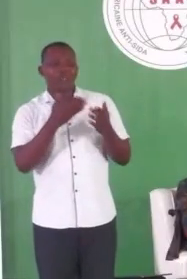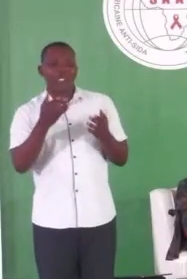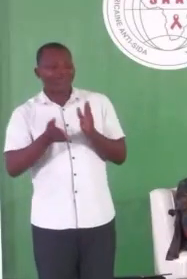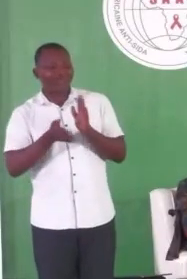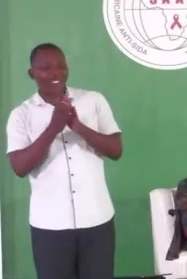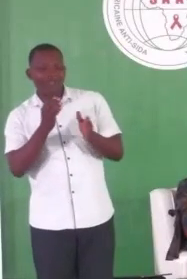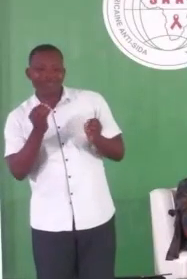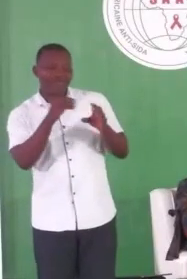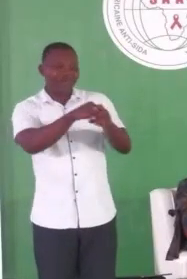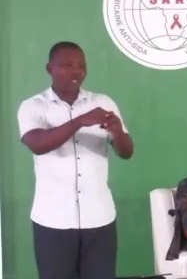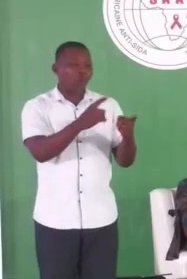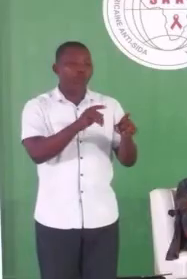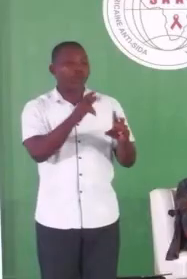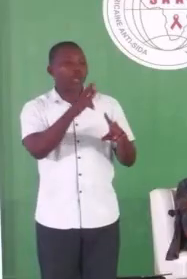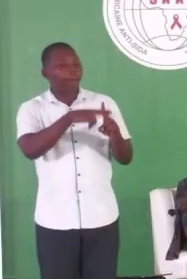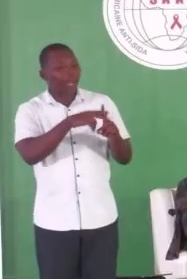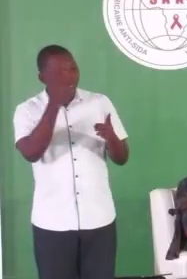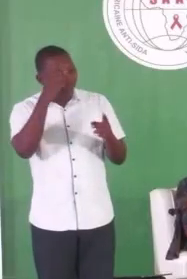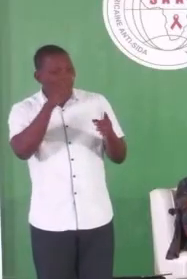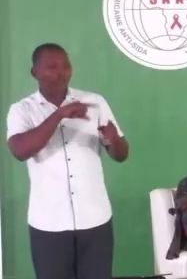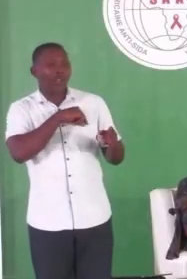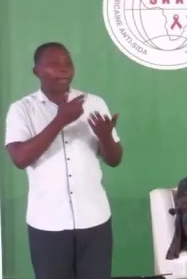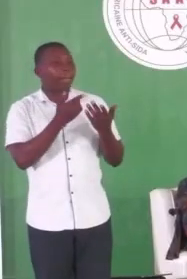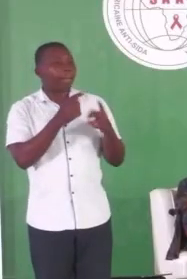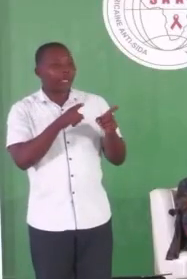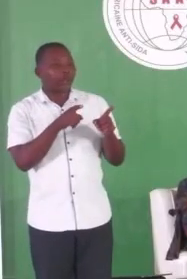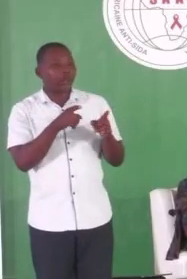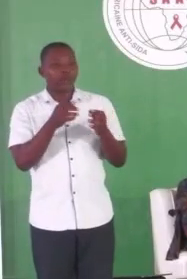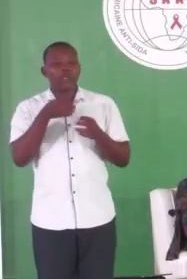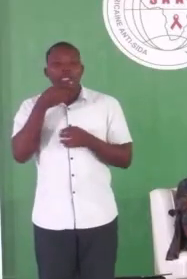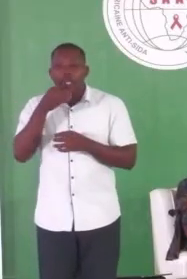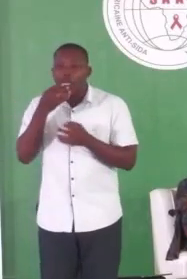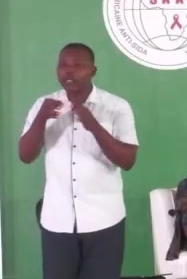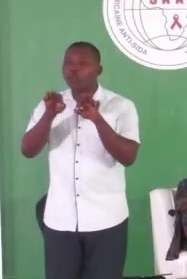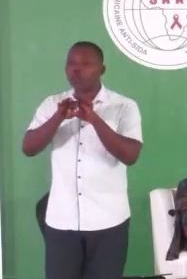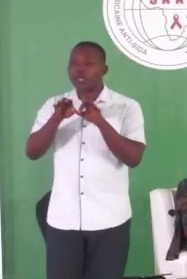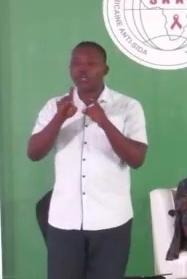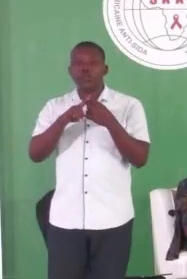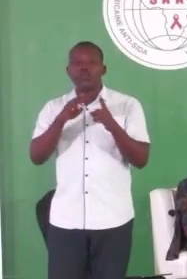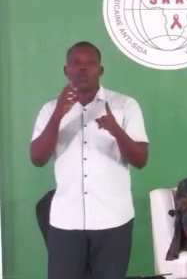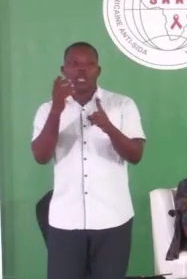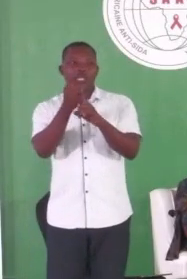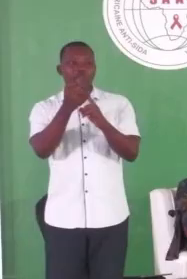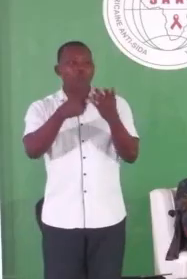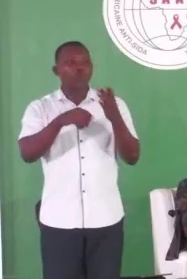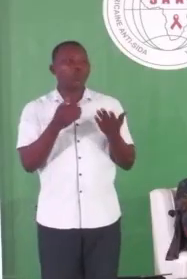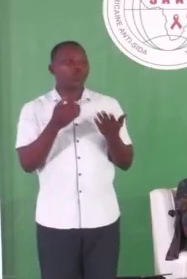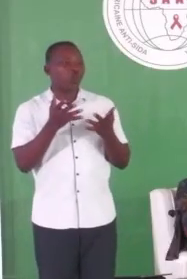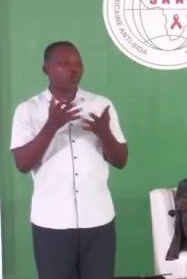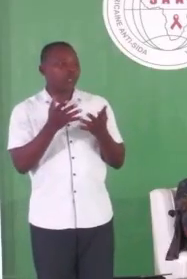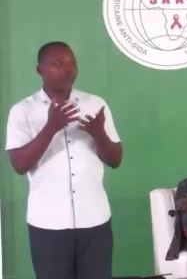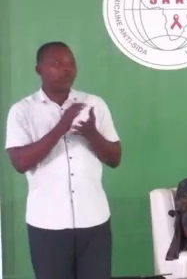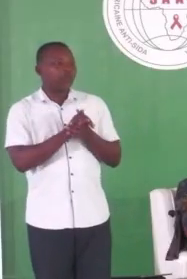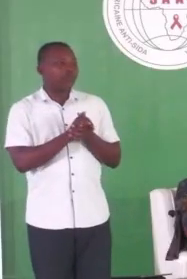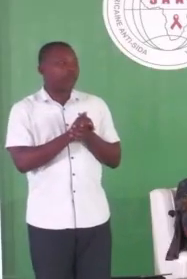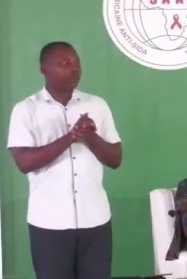when you're applying for validation. Data is essential to getting to the place where you are even in a position to be able